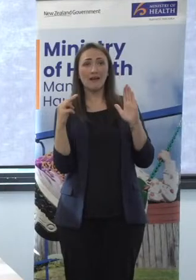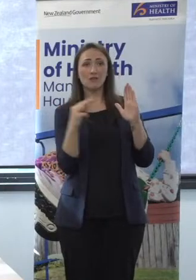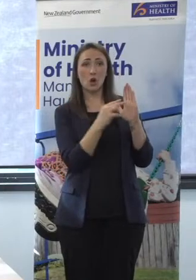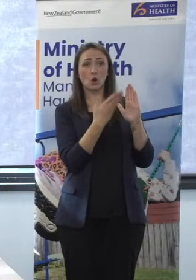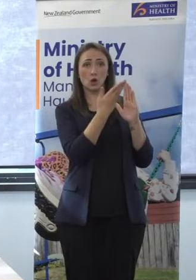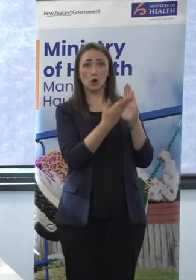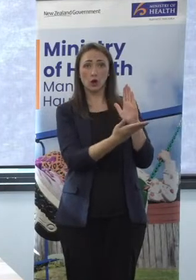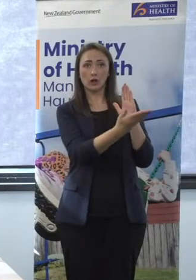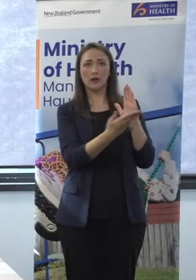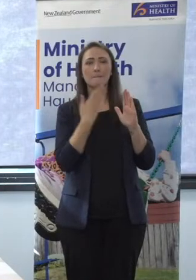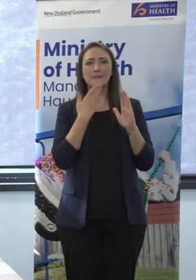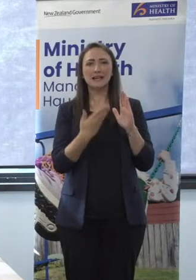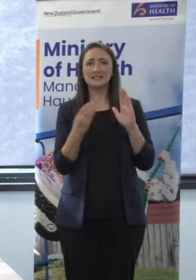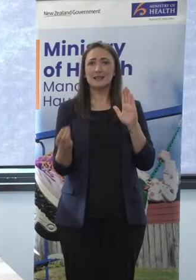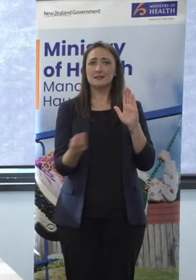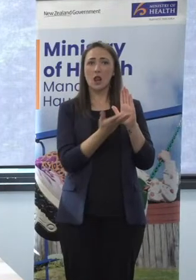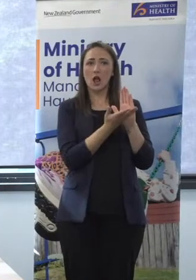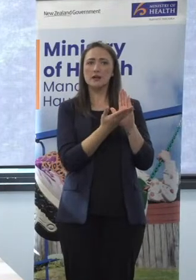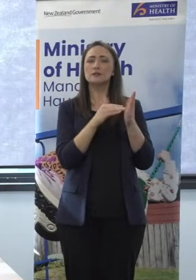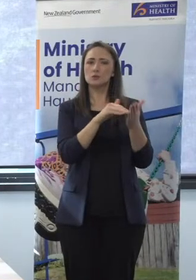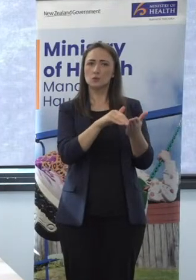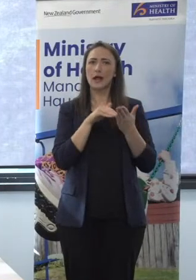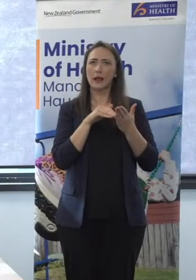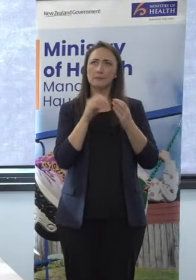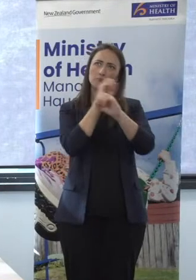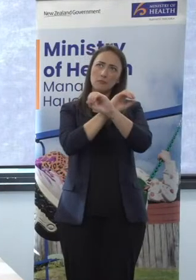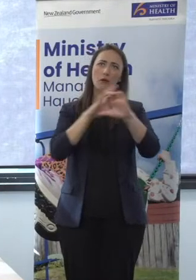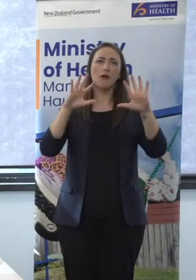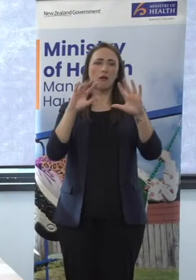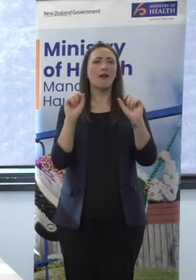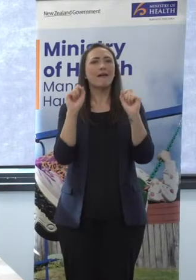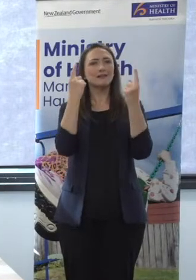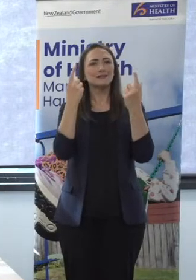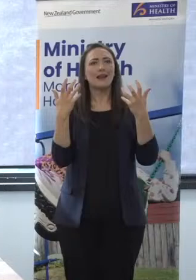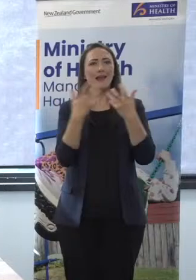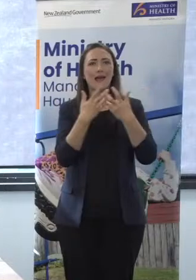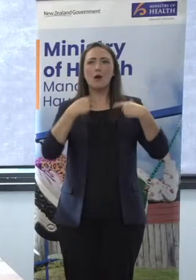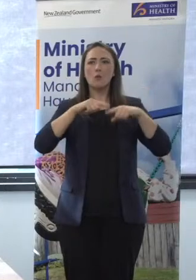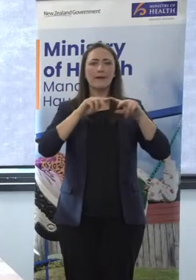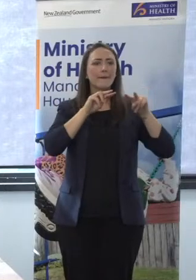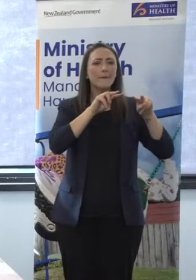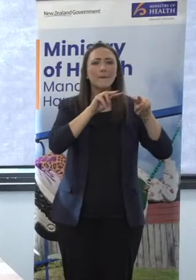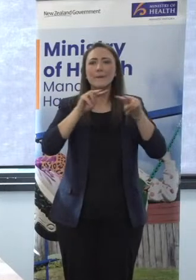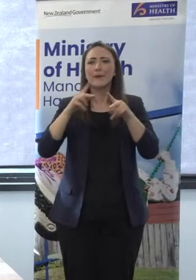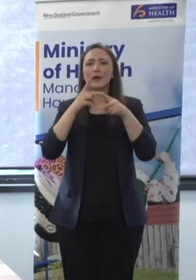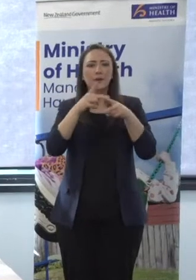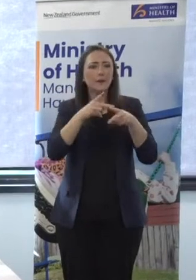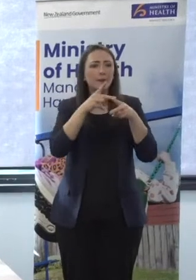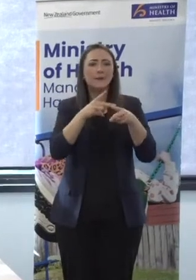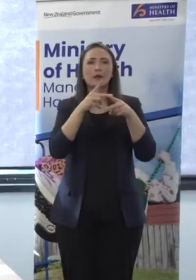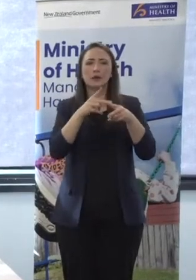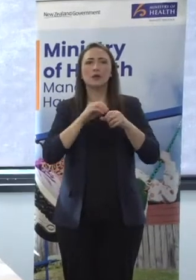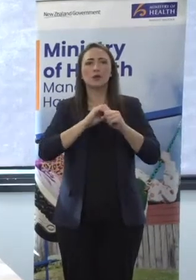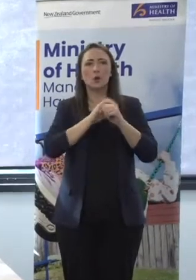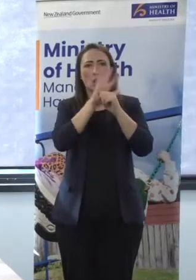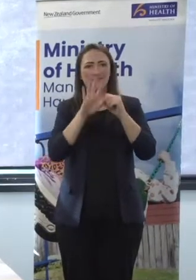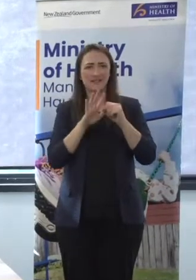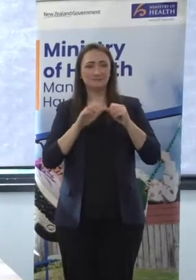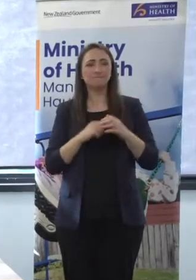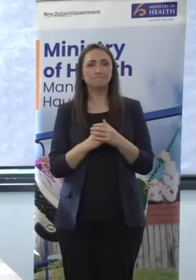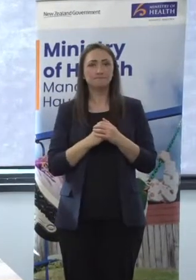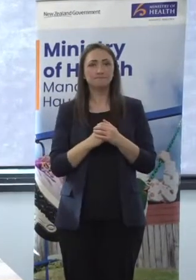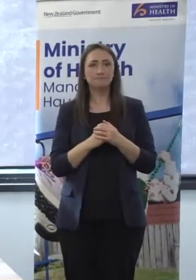be helpful as we talk through the surveillance approach, and you can see from that that there are a number of components to the